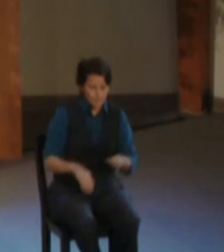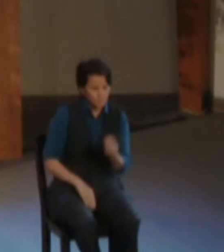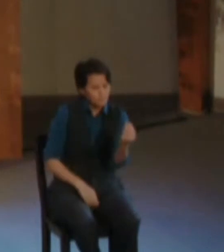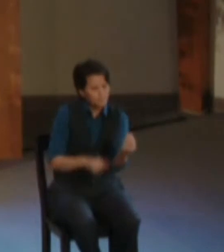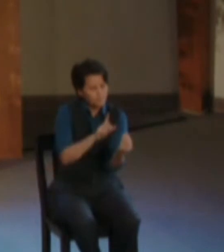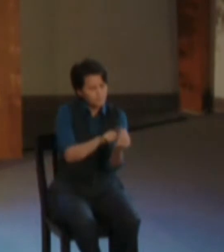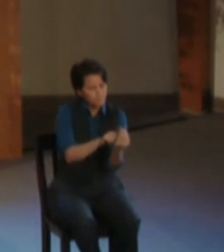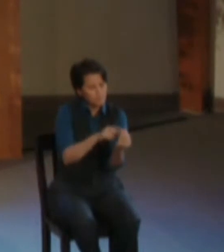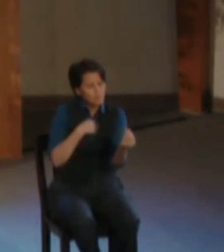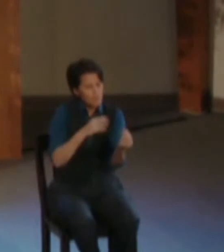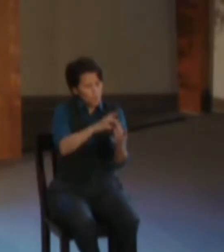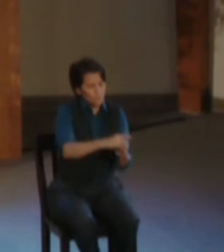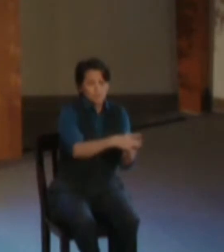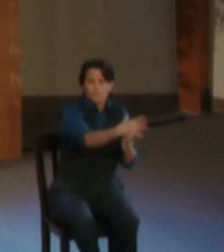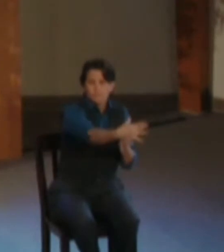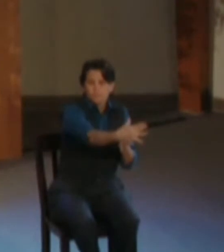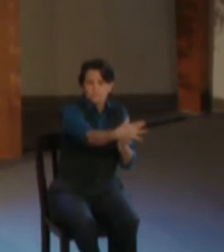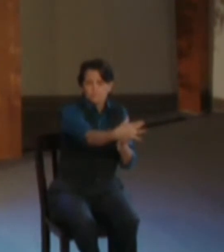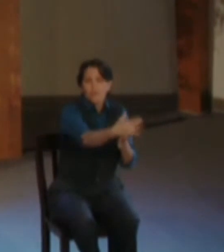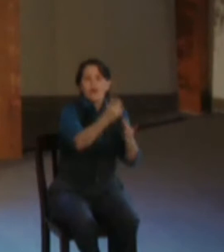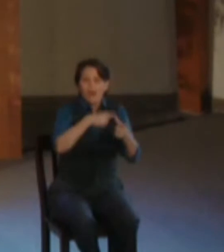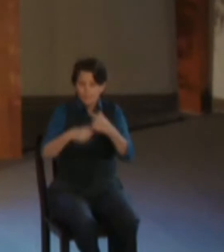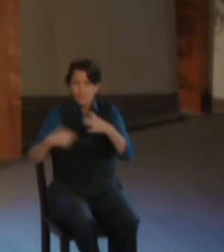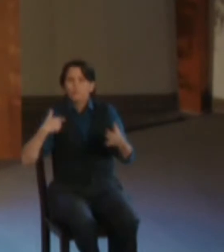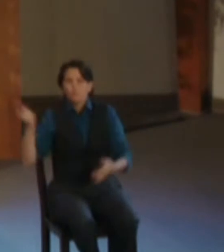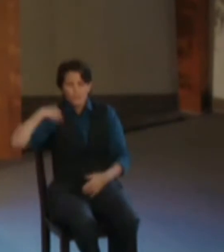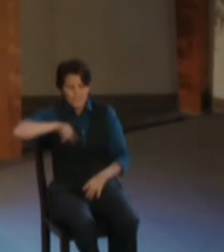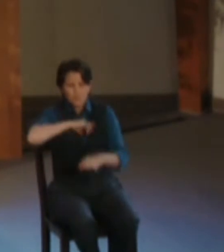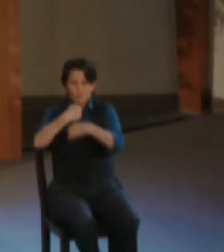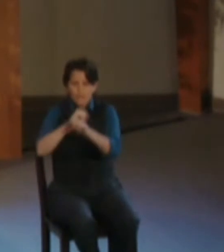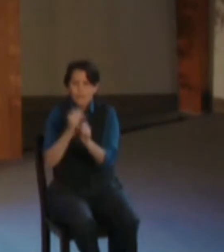we're co-creators, we can create new beliefs. It's possible.